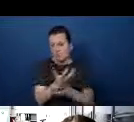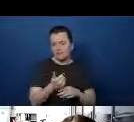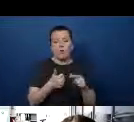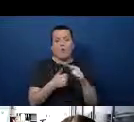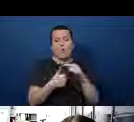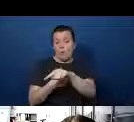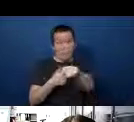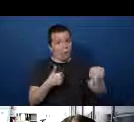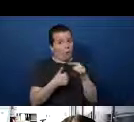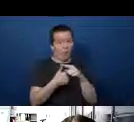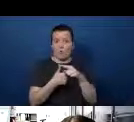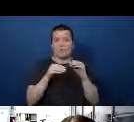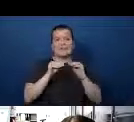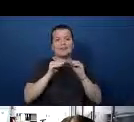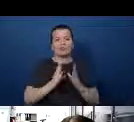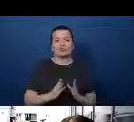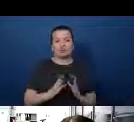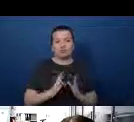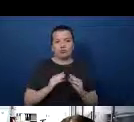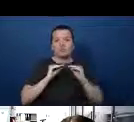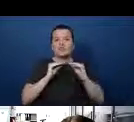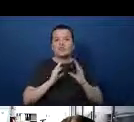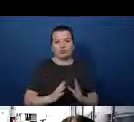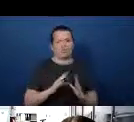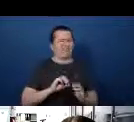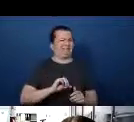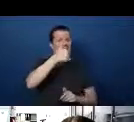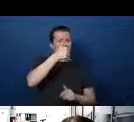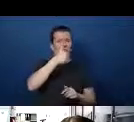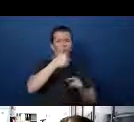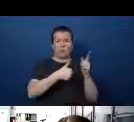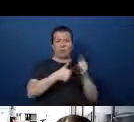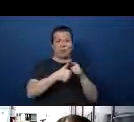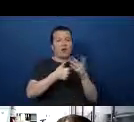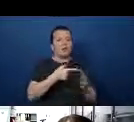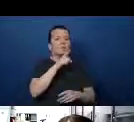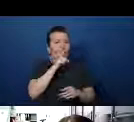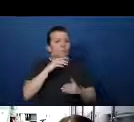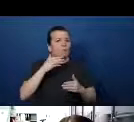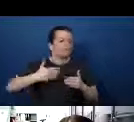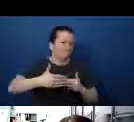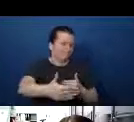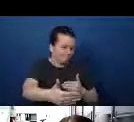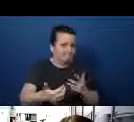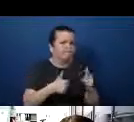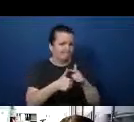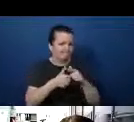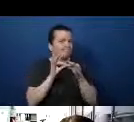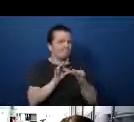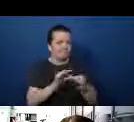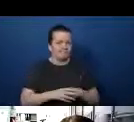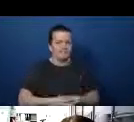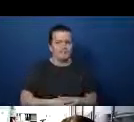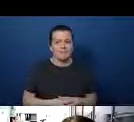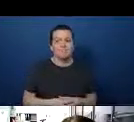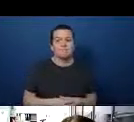identify teacher and the school as the most important contextual factor. However, it is very sad that most of them reported